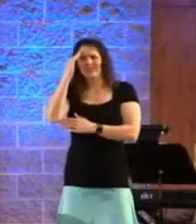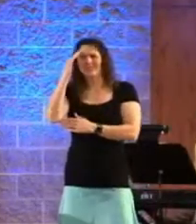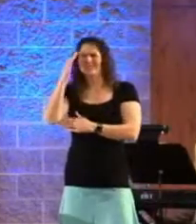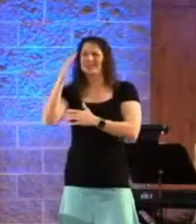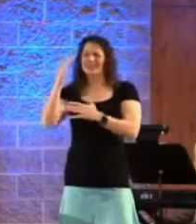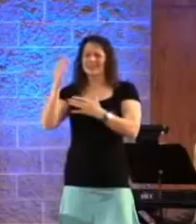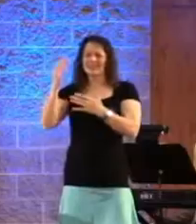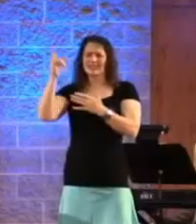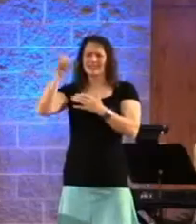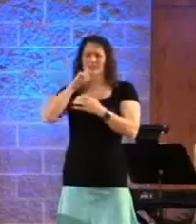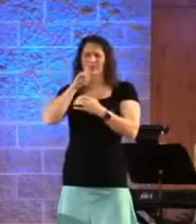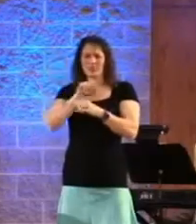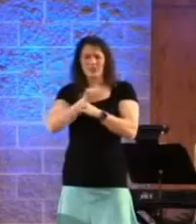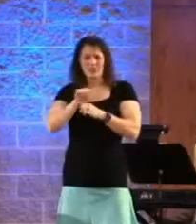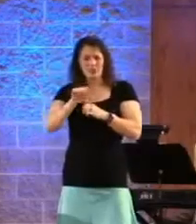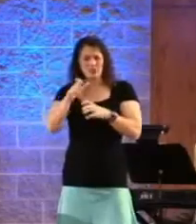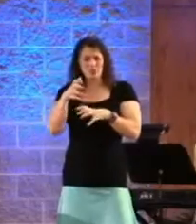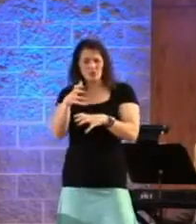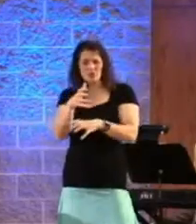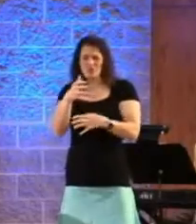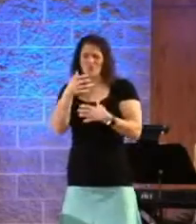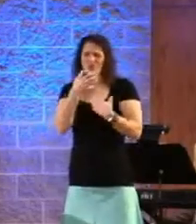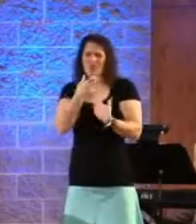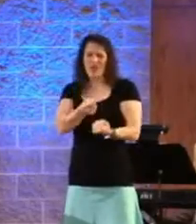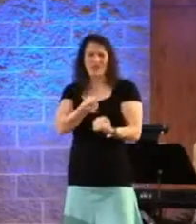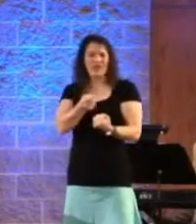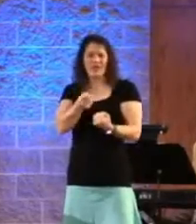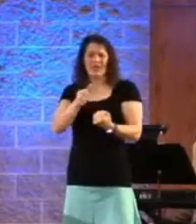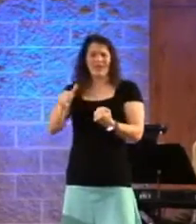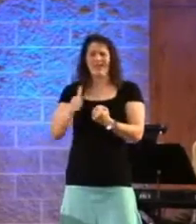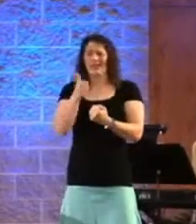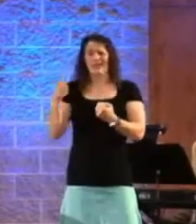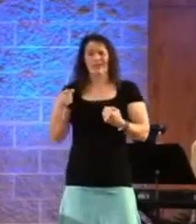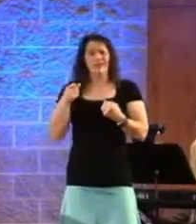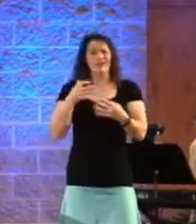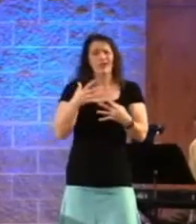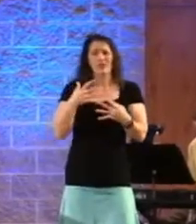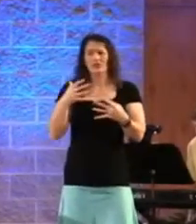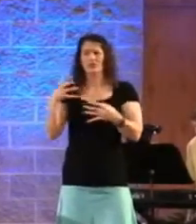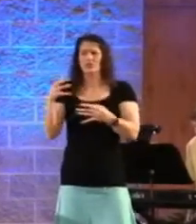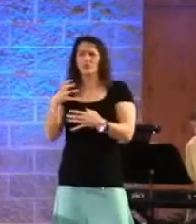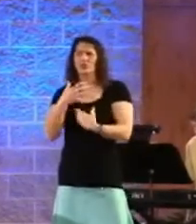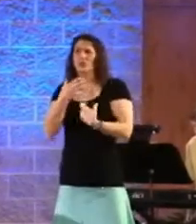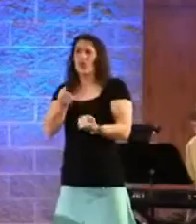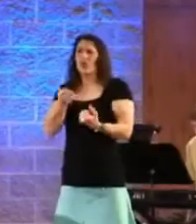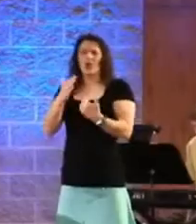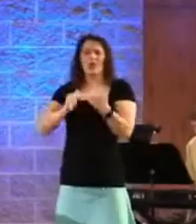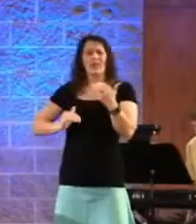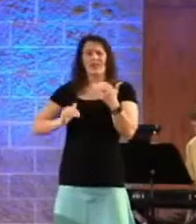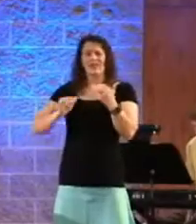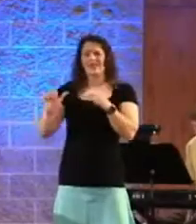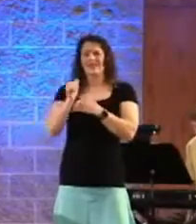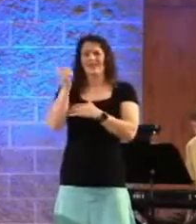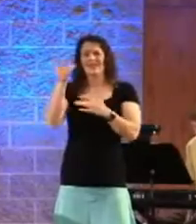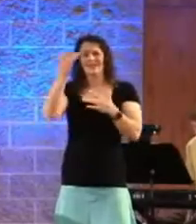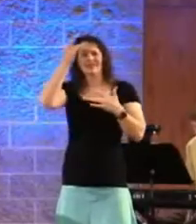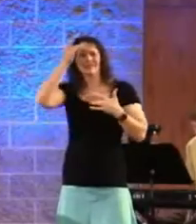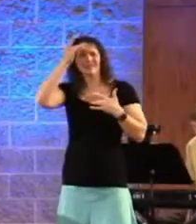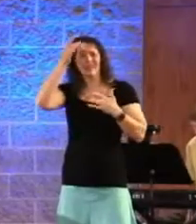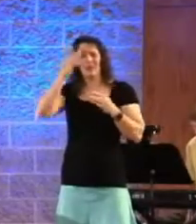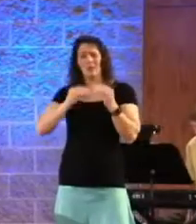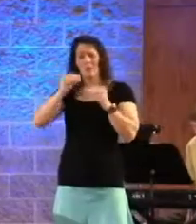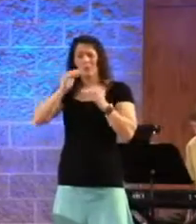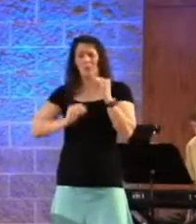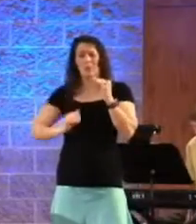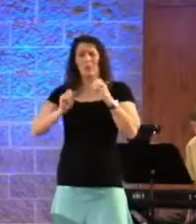stronger than any fear. He is stronger than any virus, and that he is more than able to give